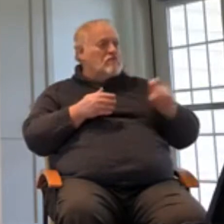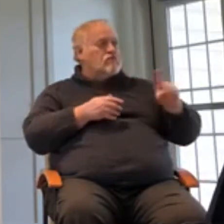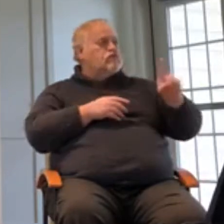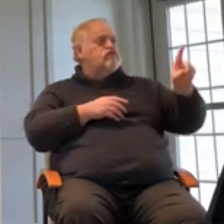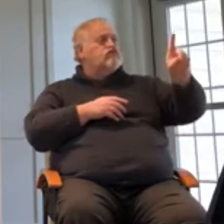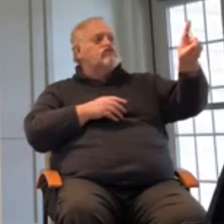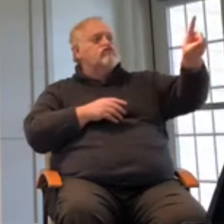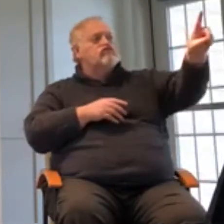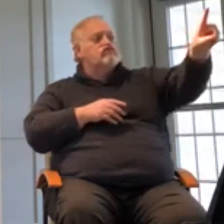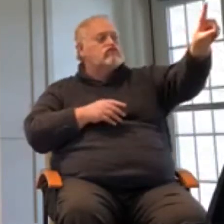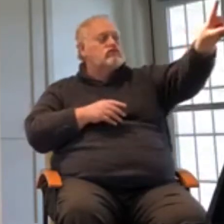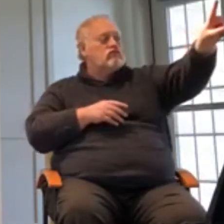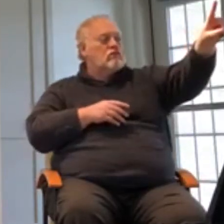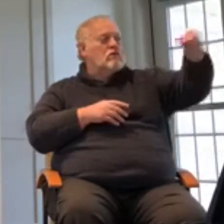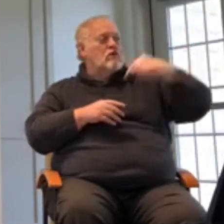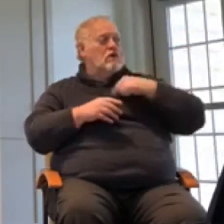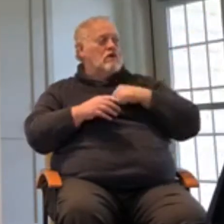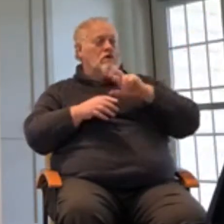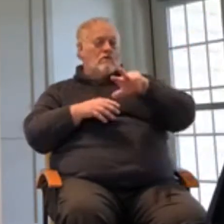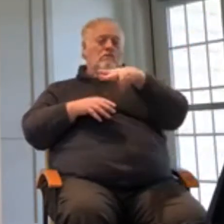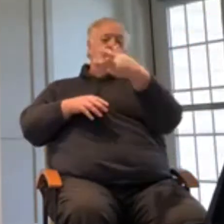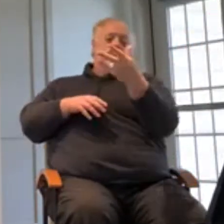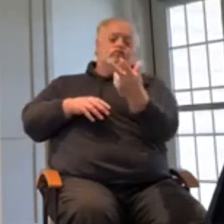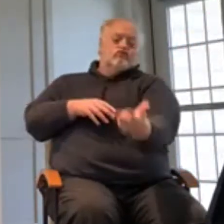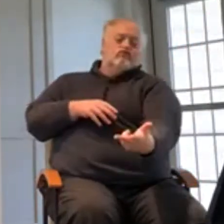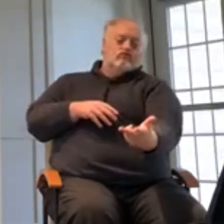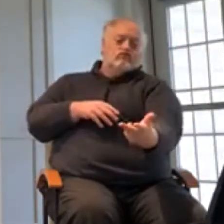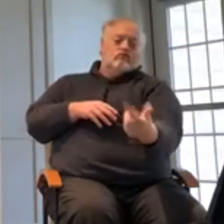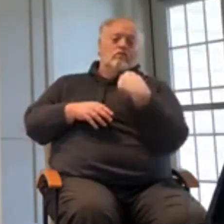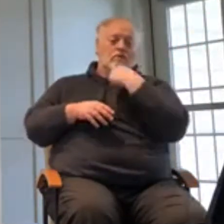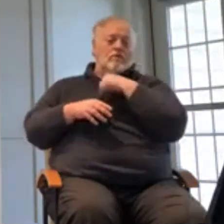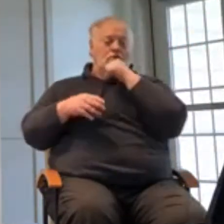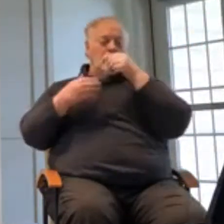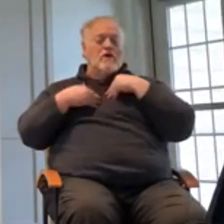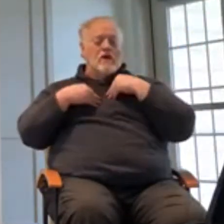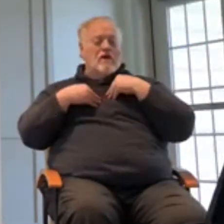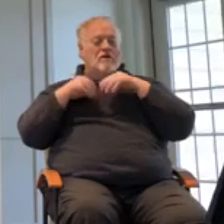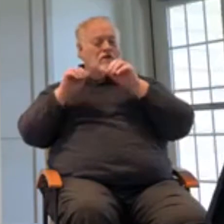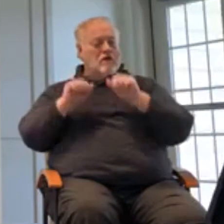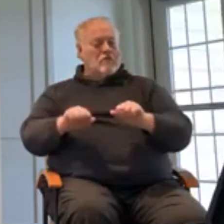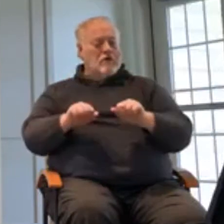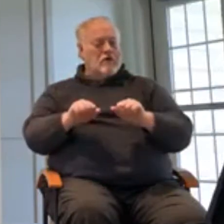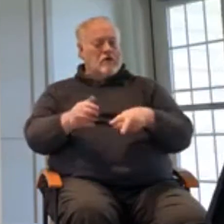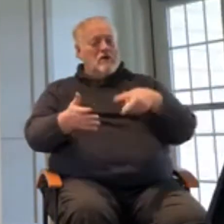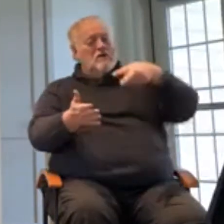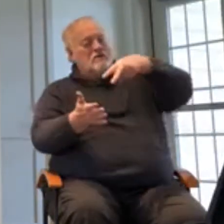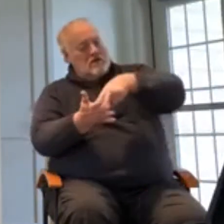away. And once we get on our backs, we don't have that ability to get up on our own.